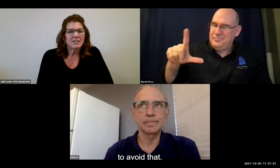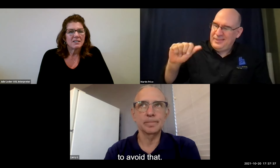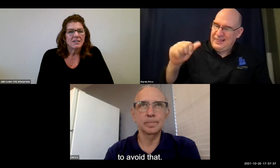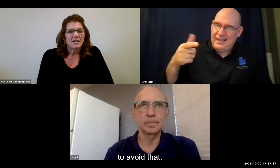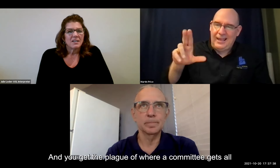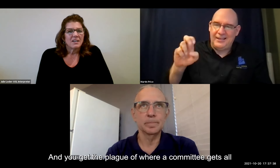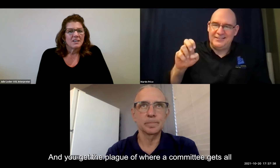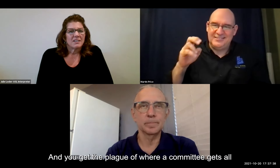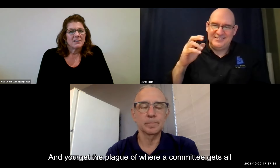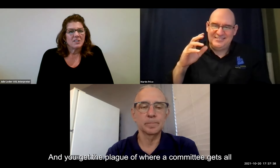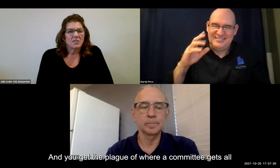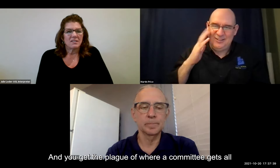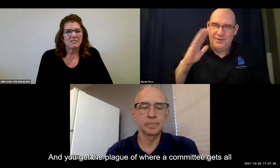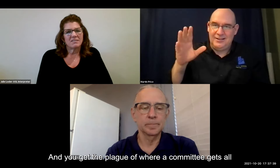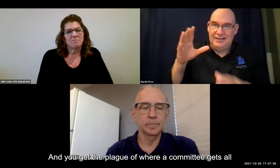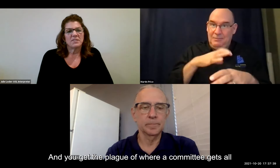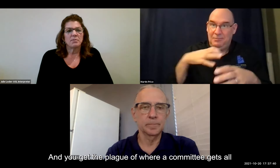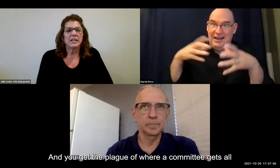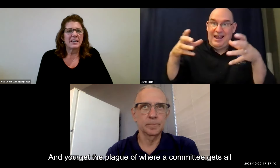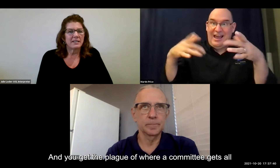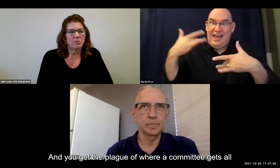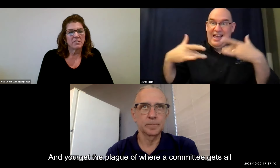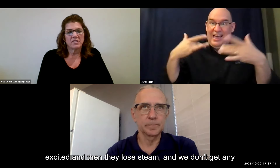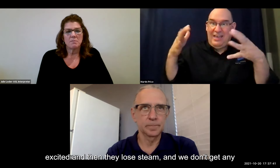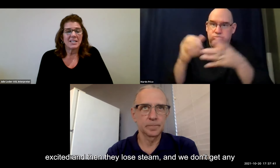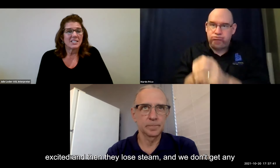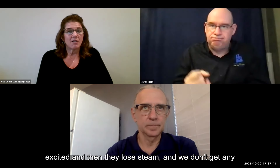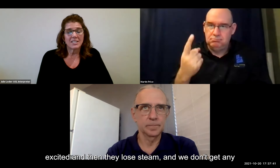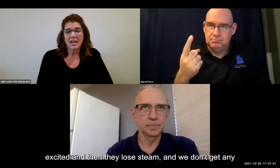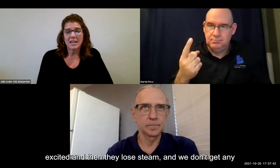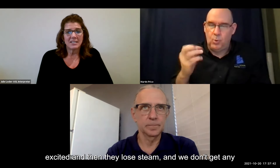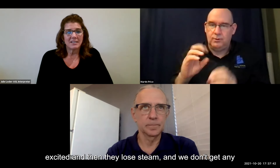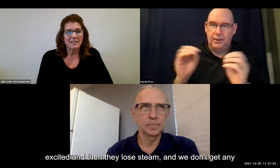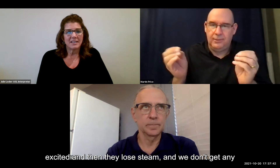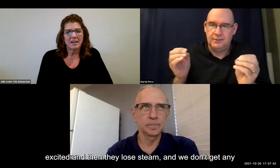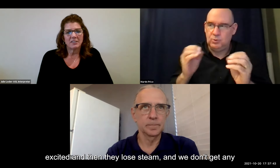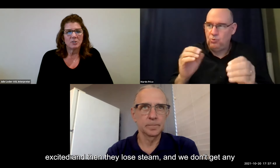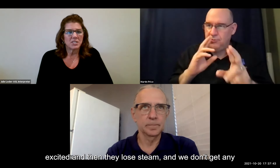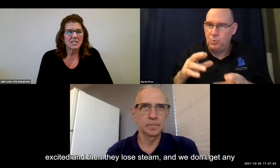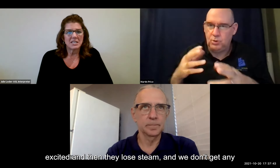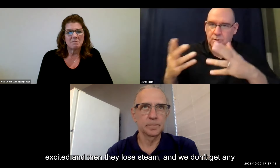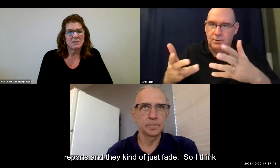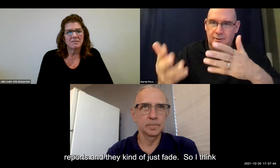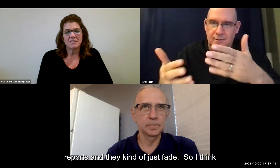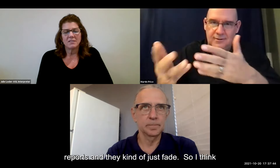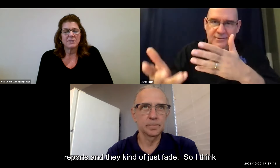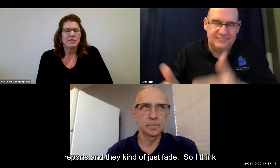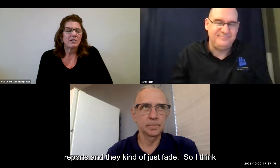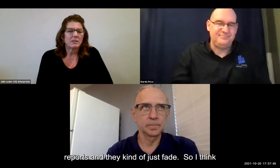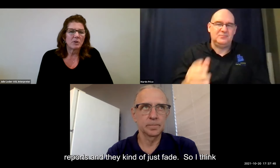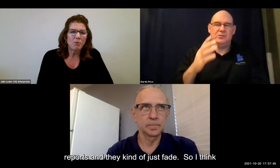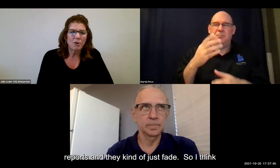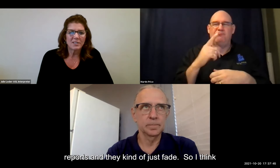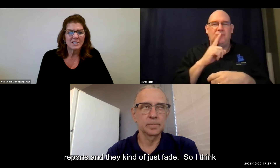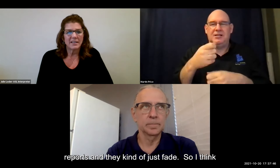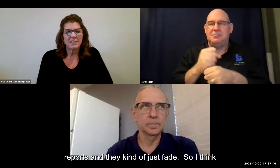get, you know, the plague of where a committee gets all excited and then they kind of lose steam and we don't get